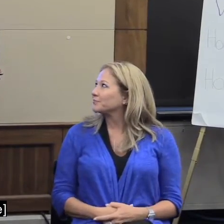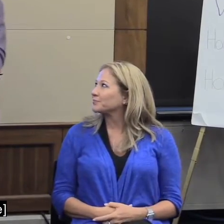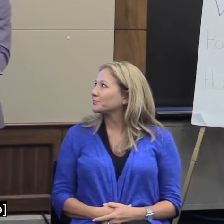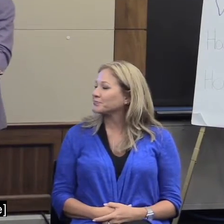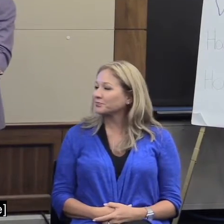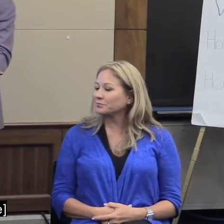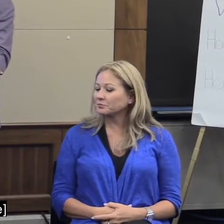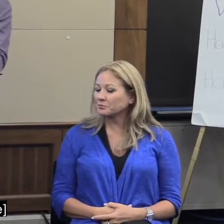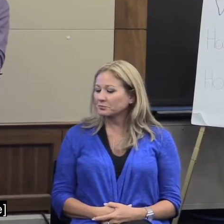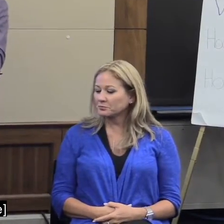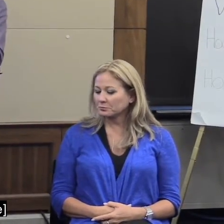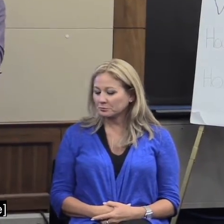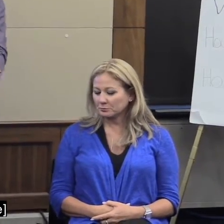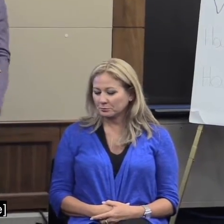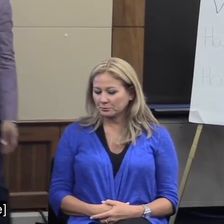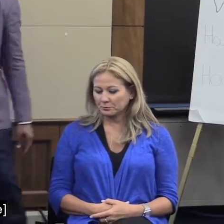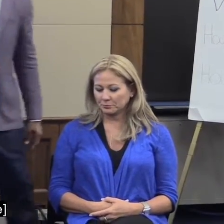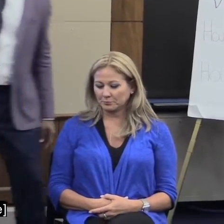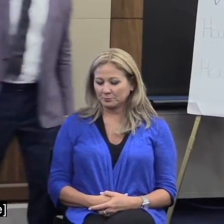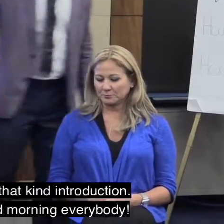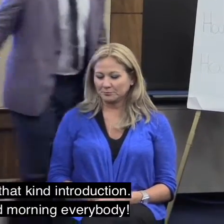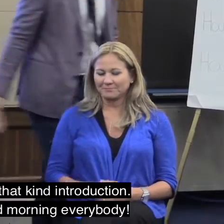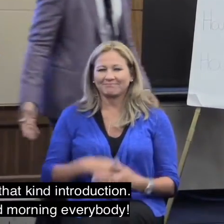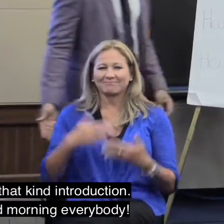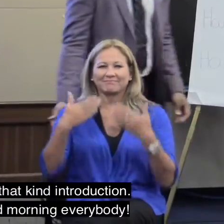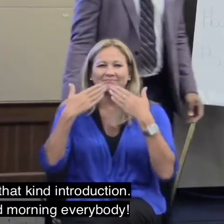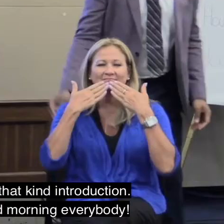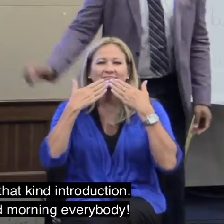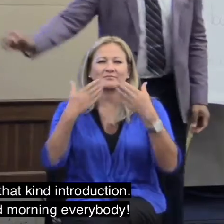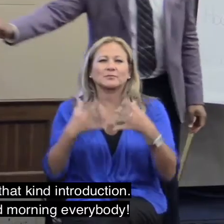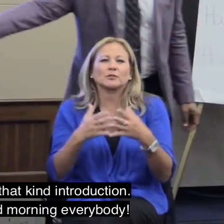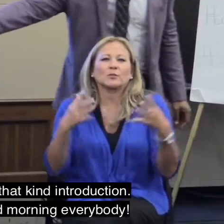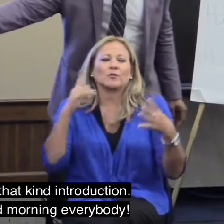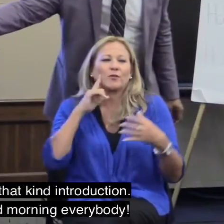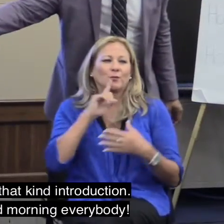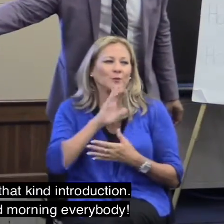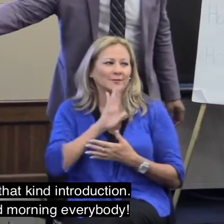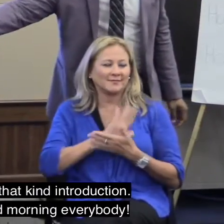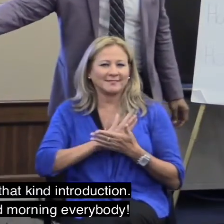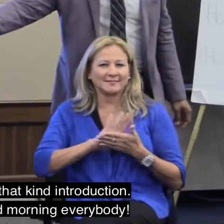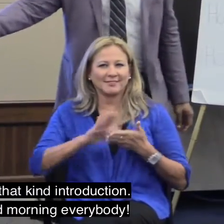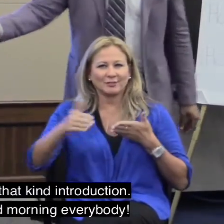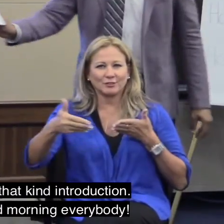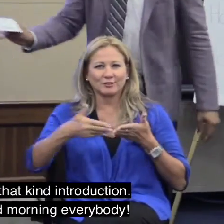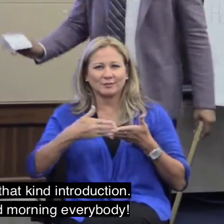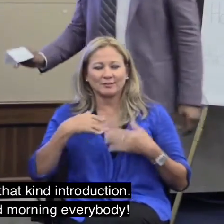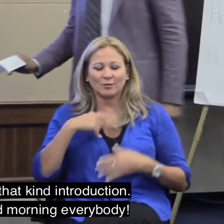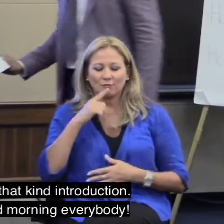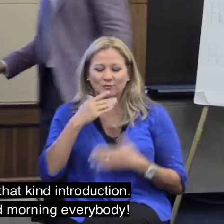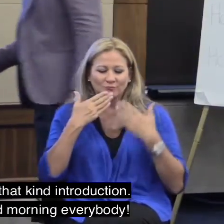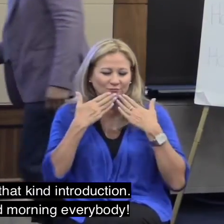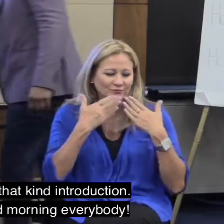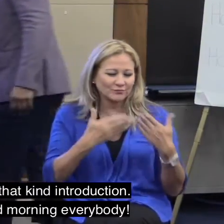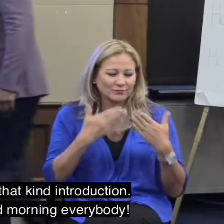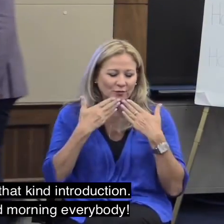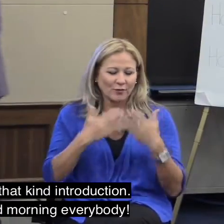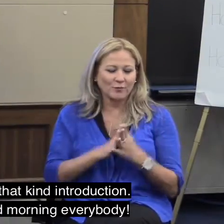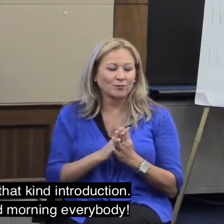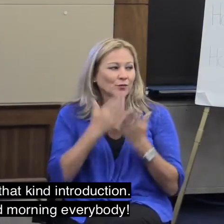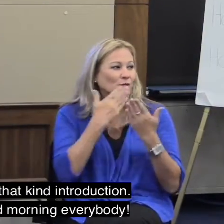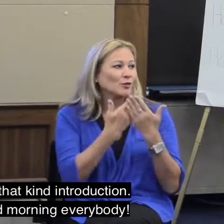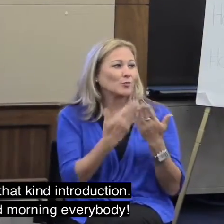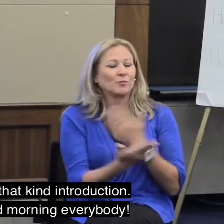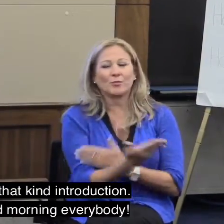Thank you. Thank you so much for that kind introduction. I am really grateful. And good